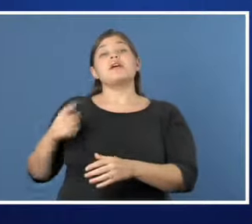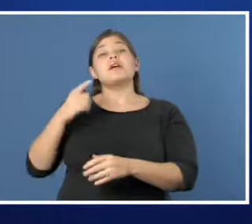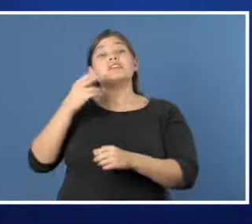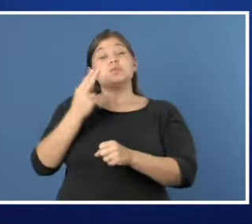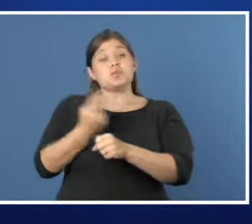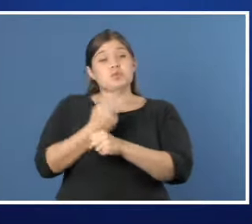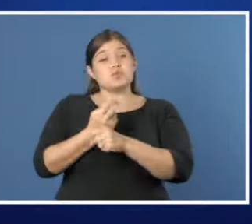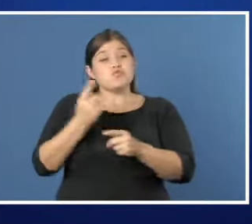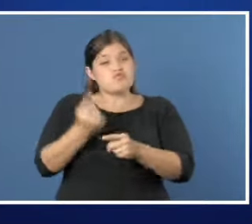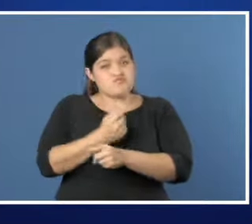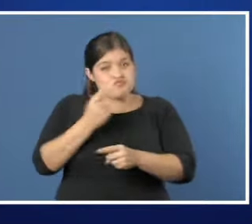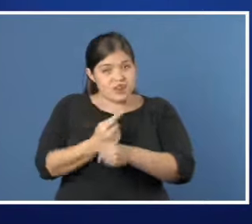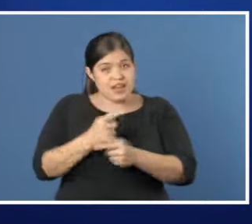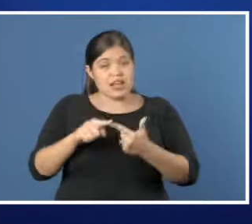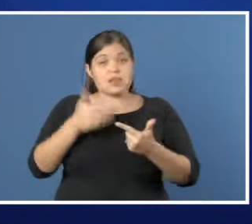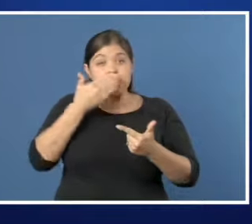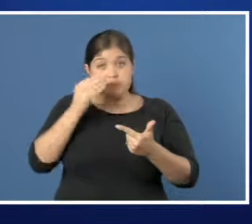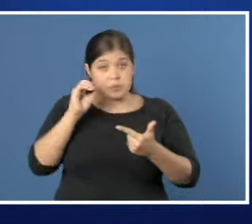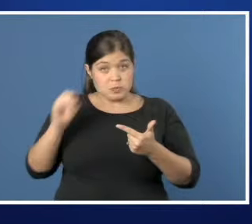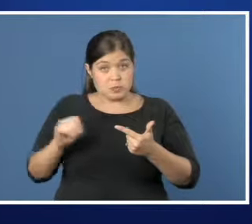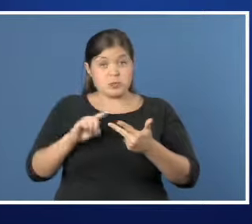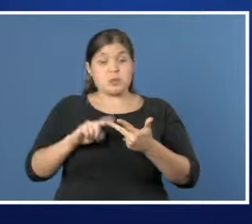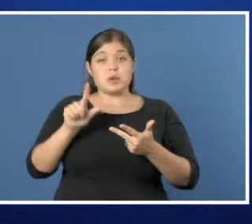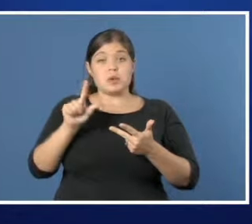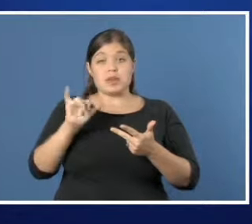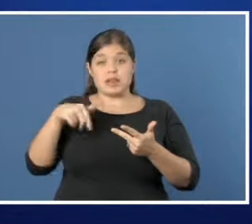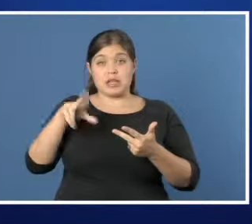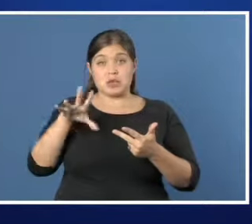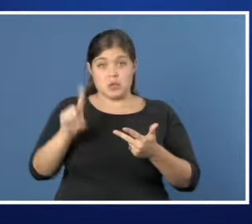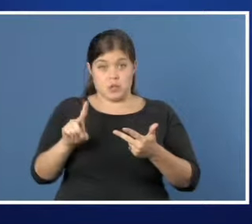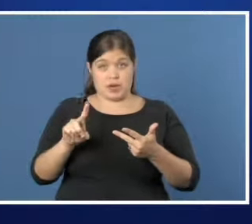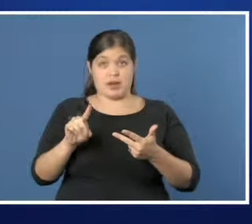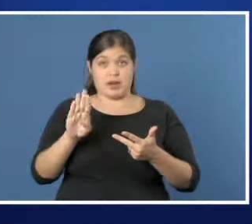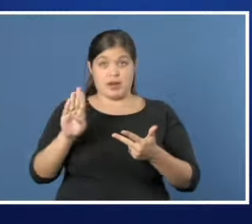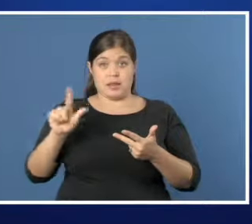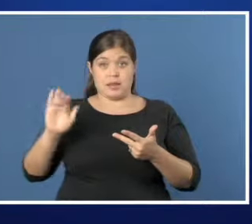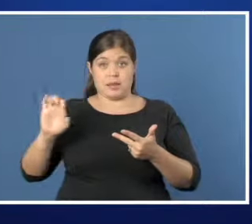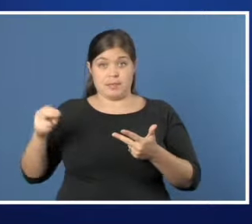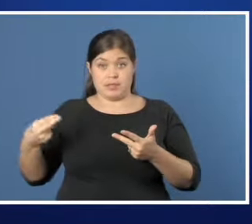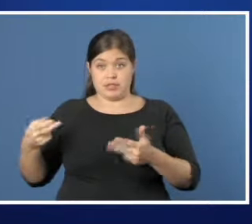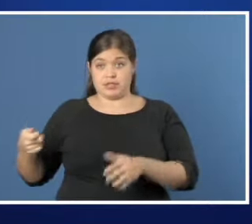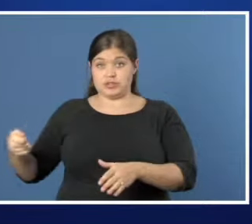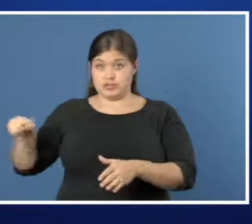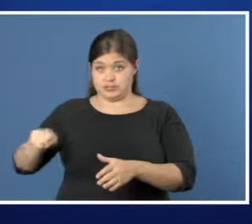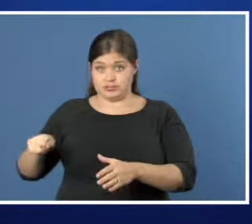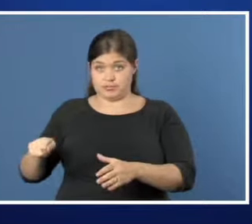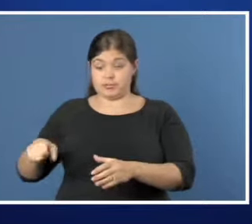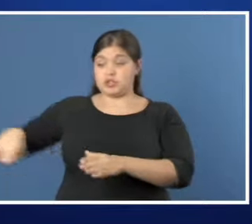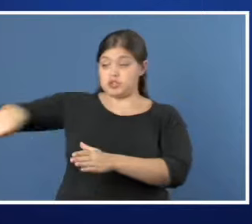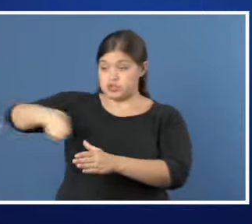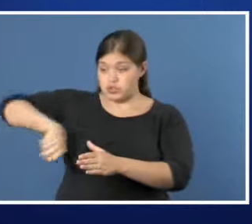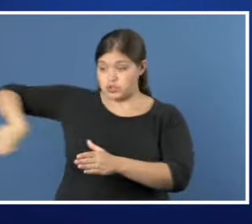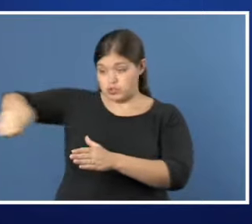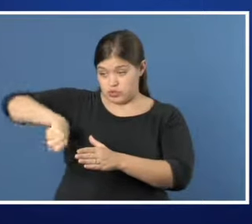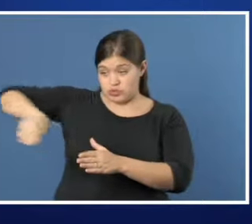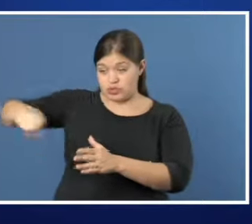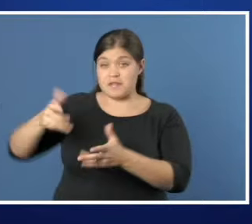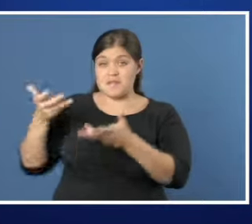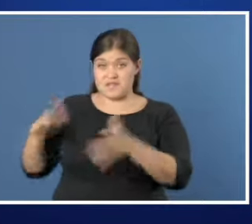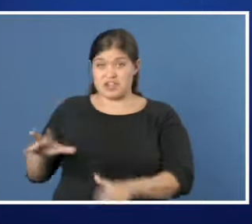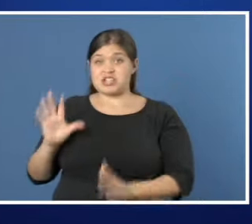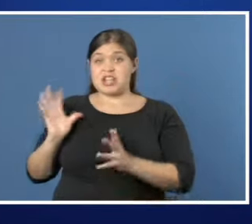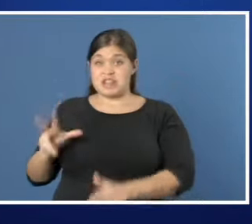liquid household bleach for each gallon of water. Stir it well and let it stand for